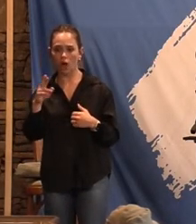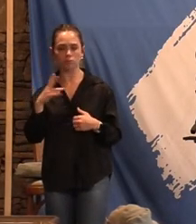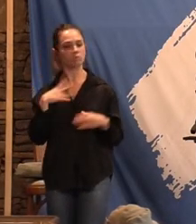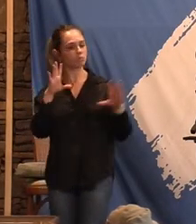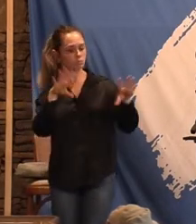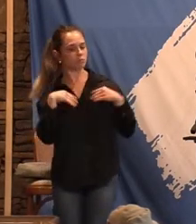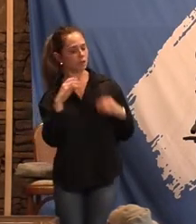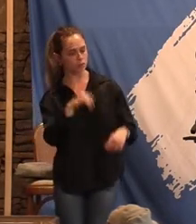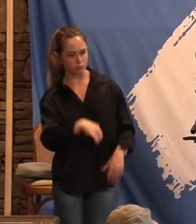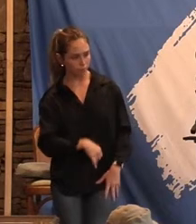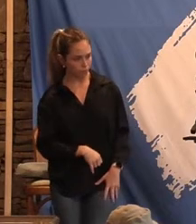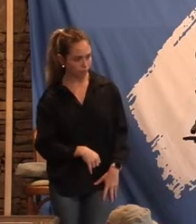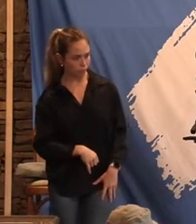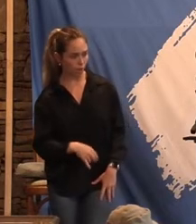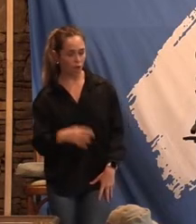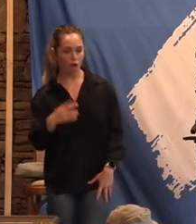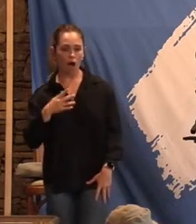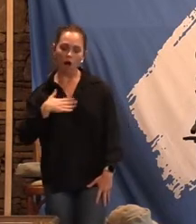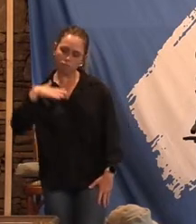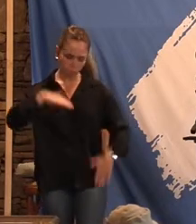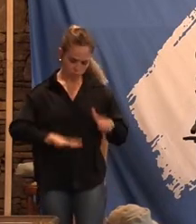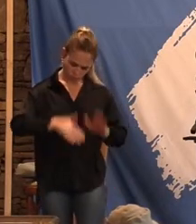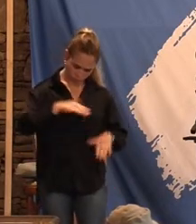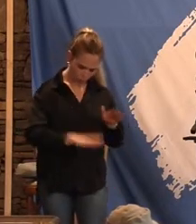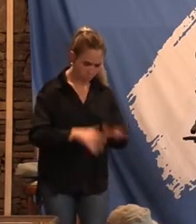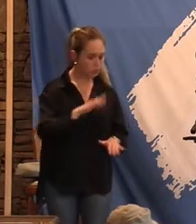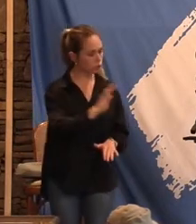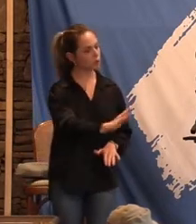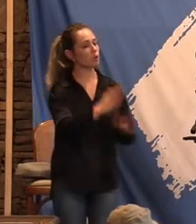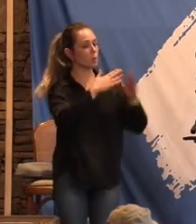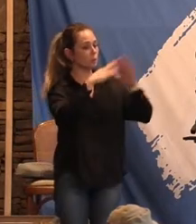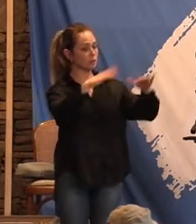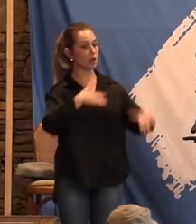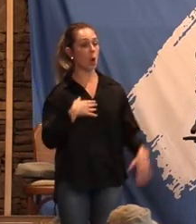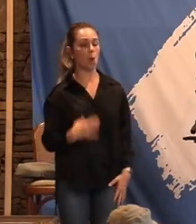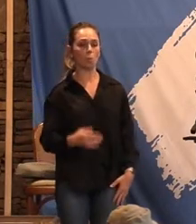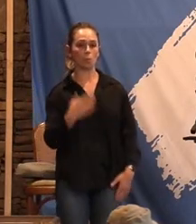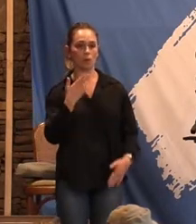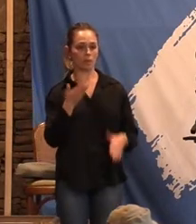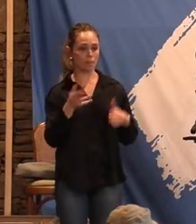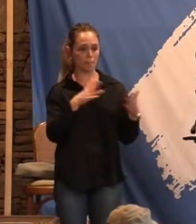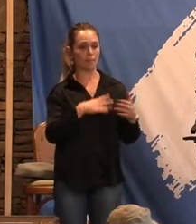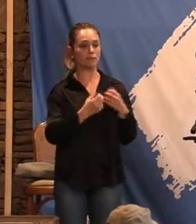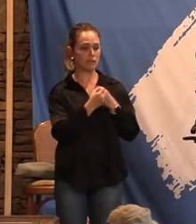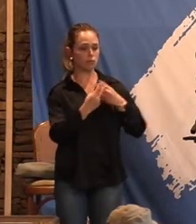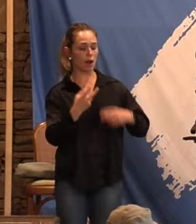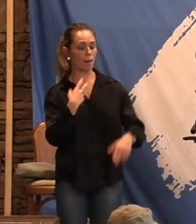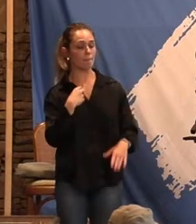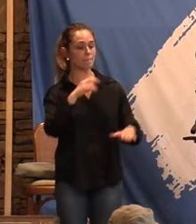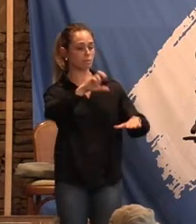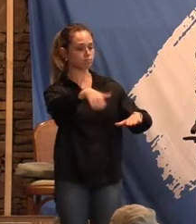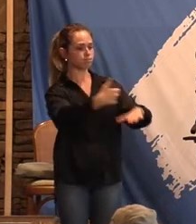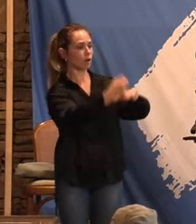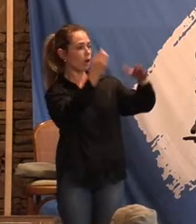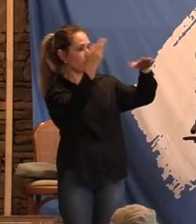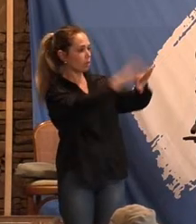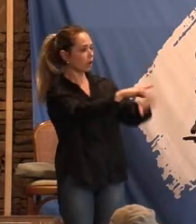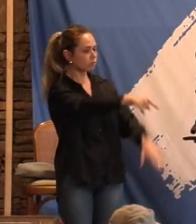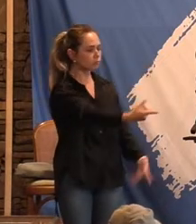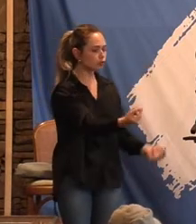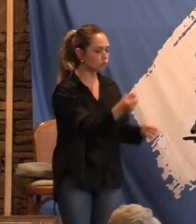having that. He stormed over to Angantyr's house with a dead rabbit he'd found and threw it on the door and said, "Look what you